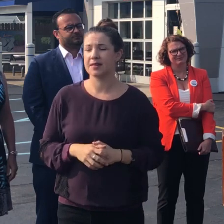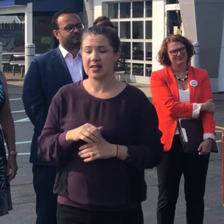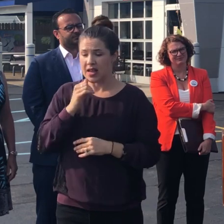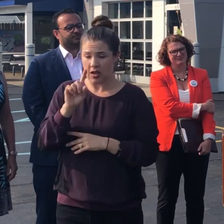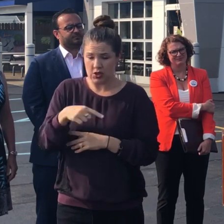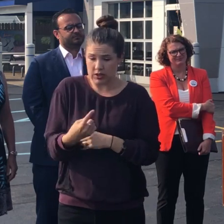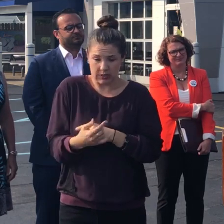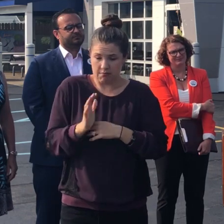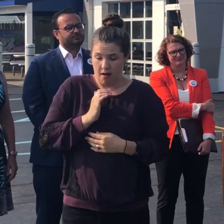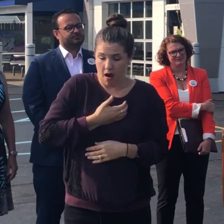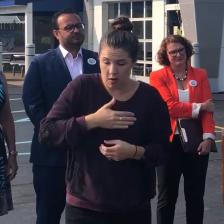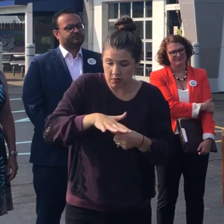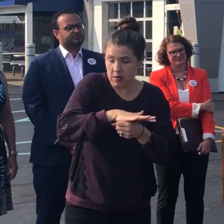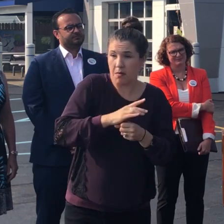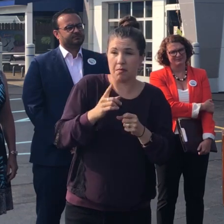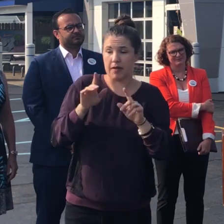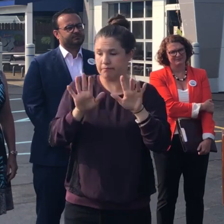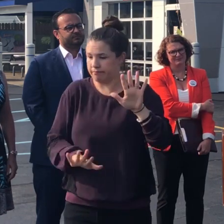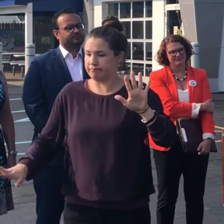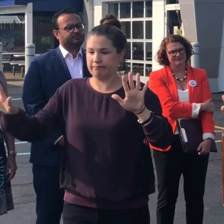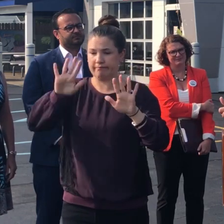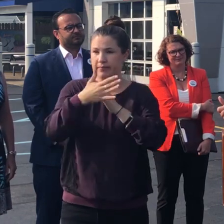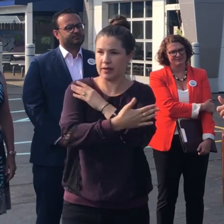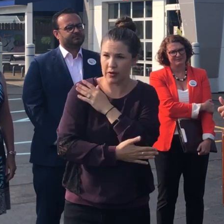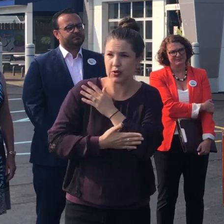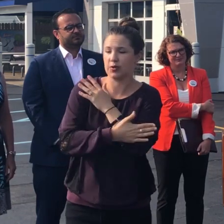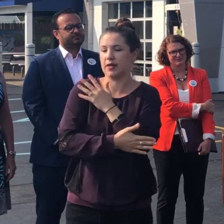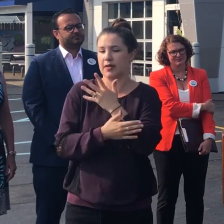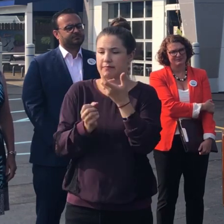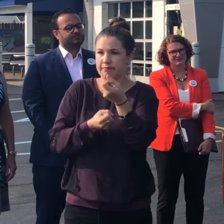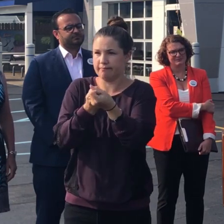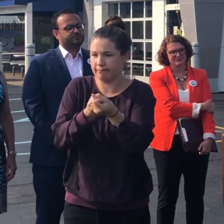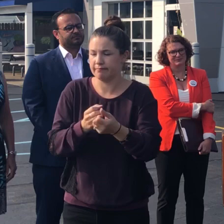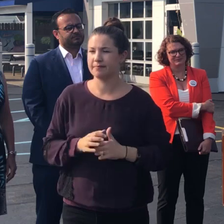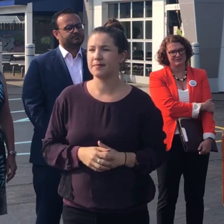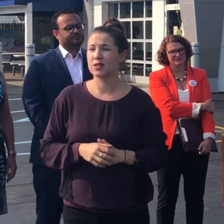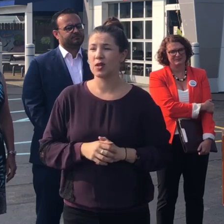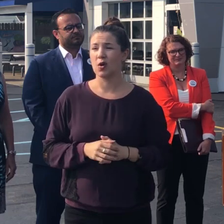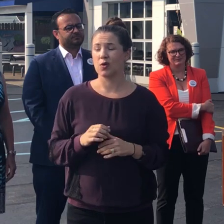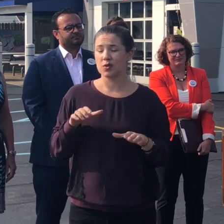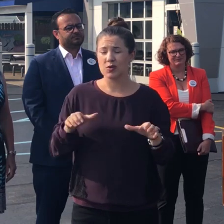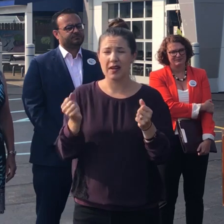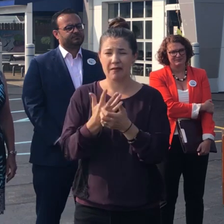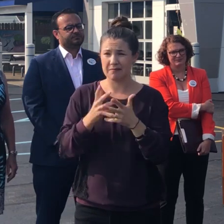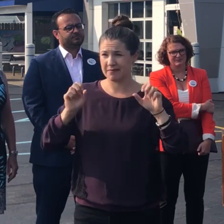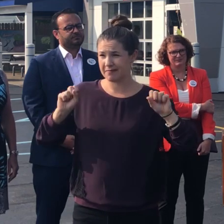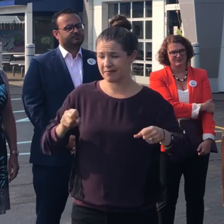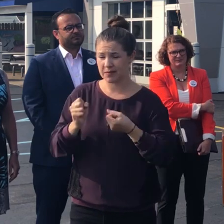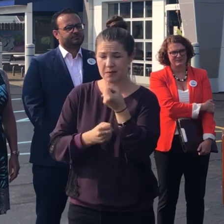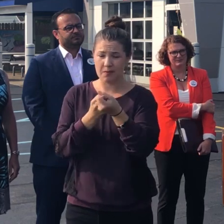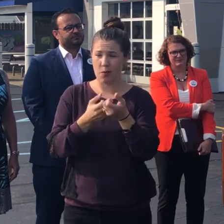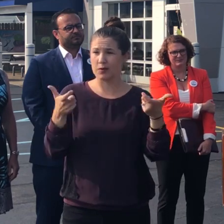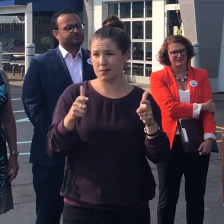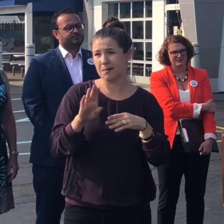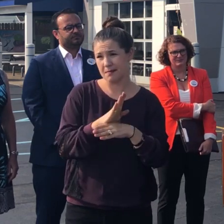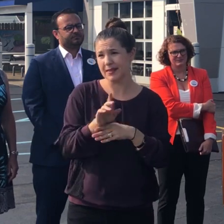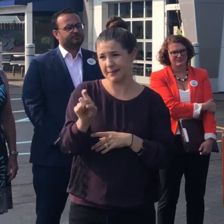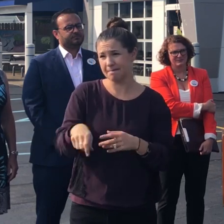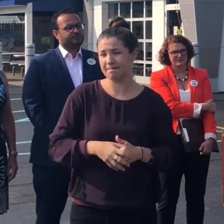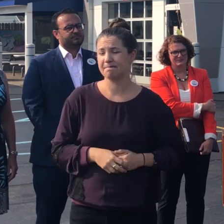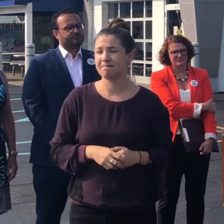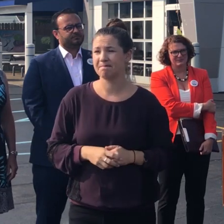but any economy. And we are doing everything here in the county level and at the town level to support our small